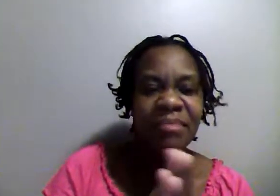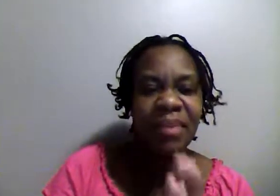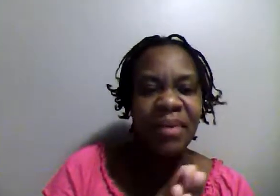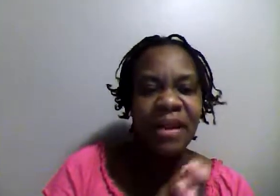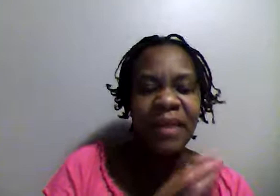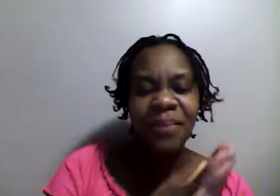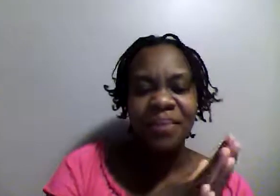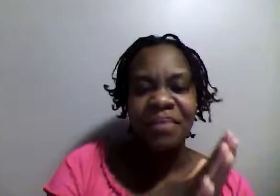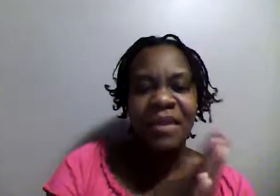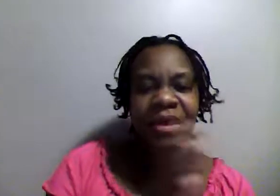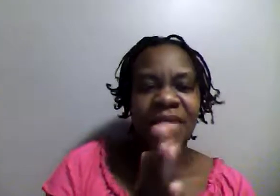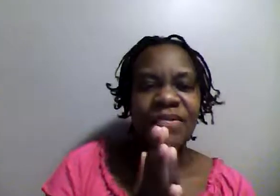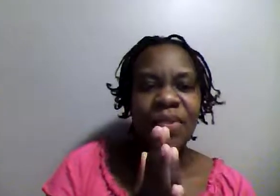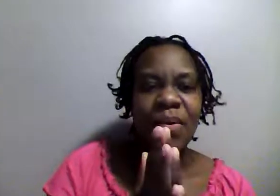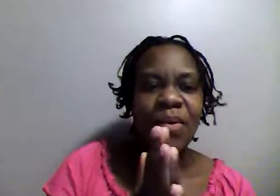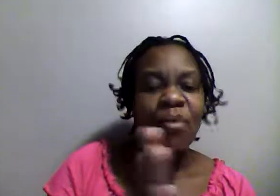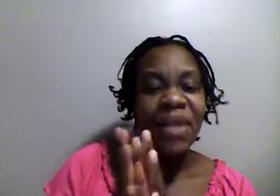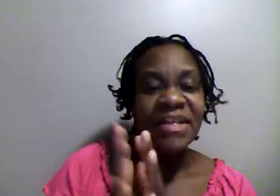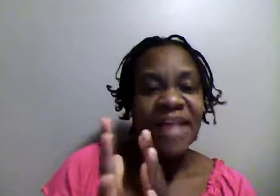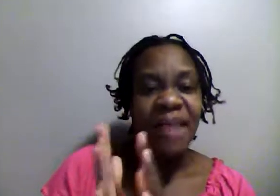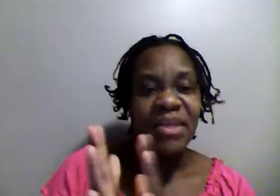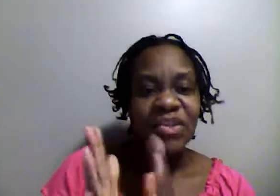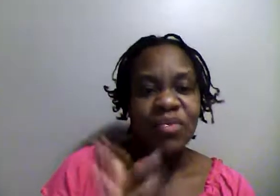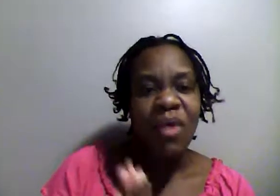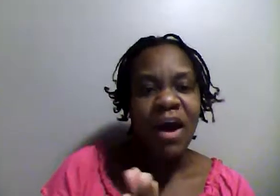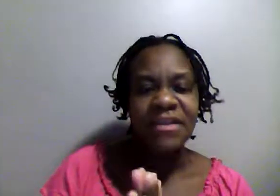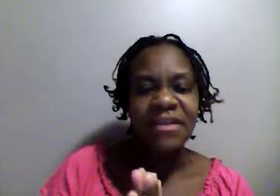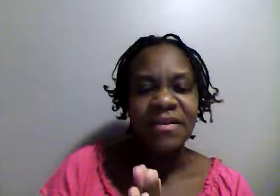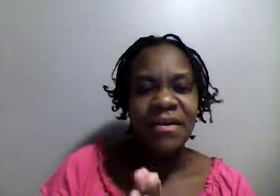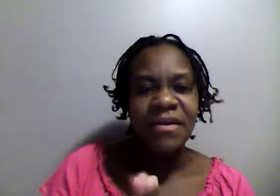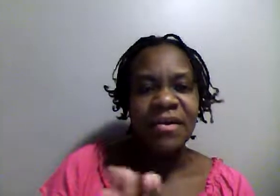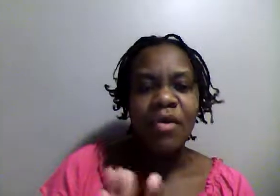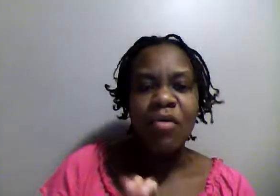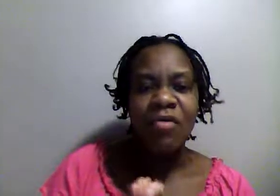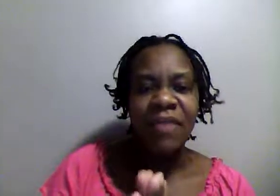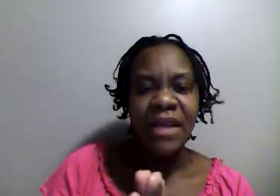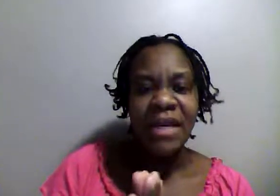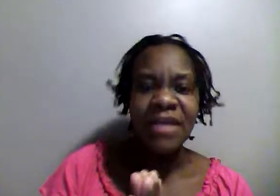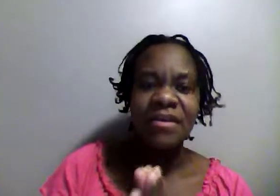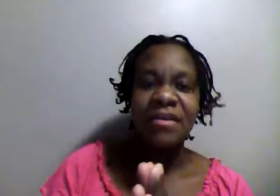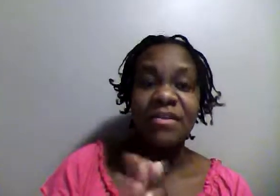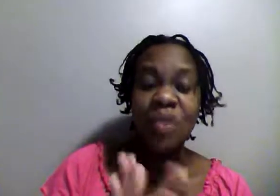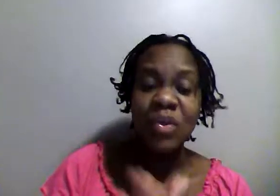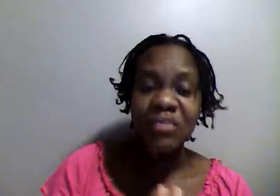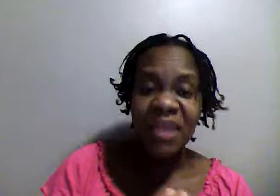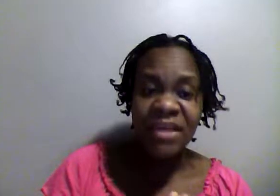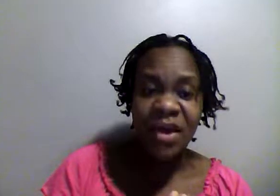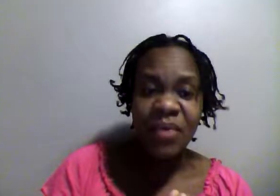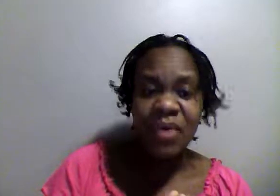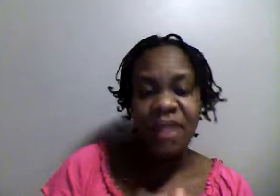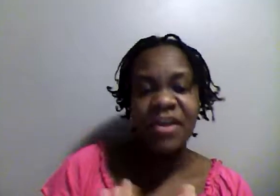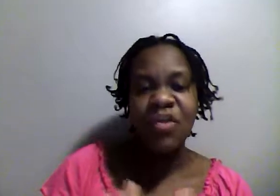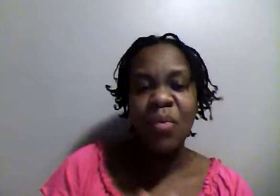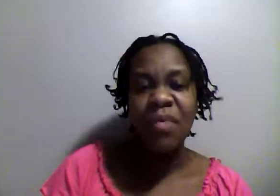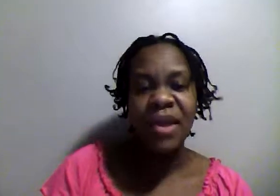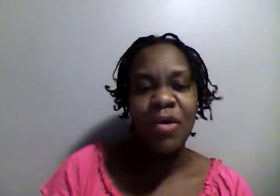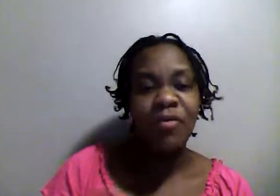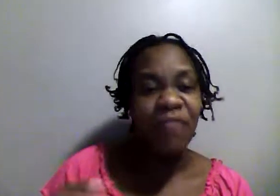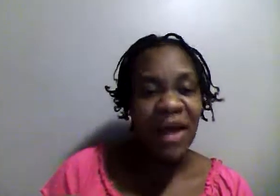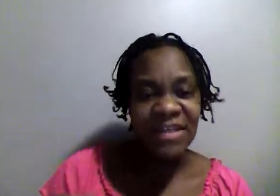properly. So when the time is too hot, the chlorophyll either don't break down or it don't break down fast enough,